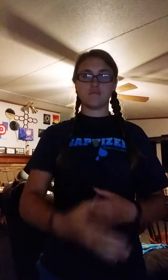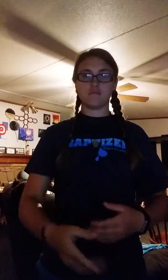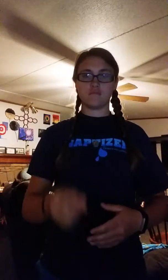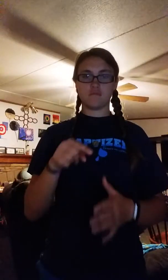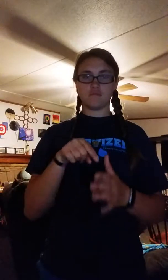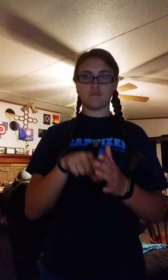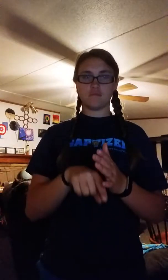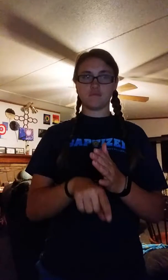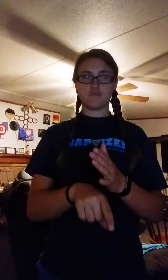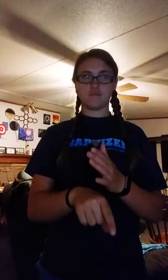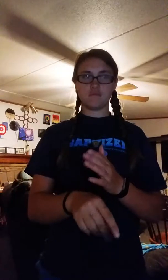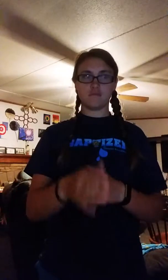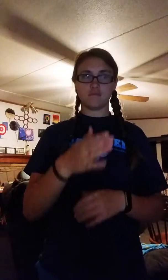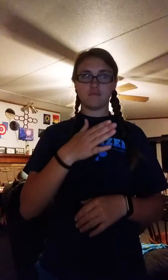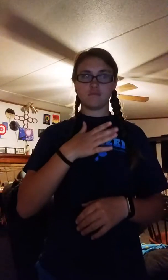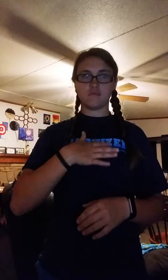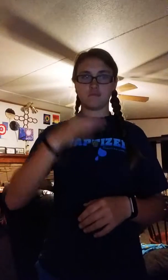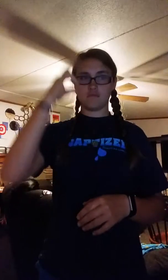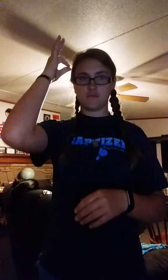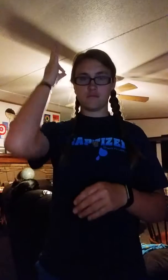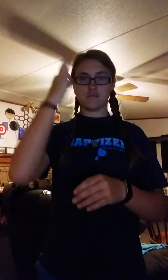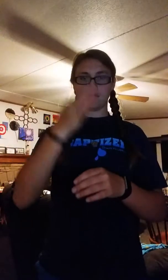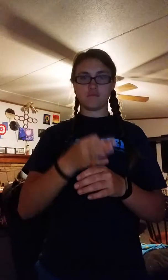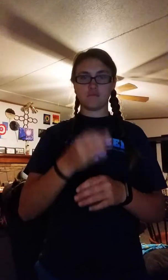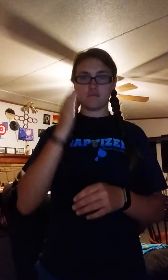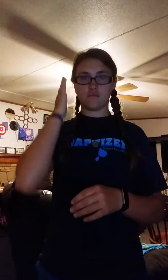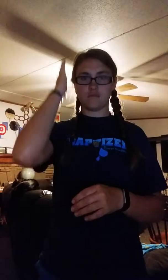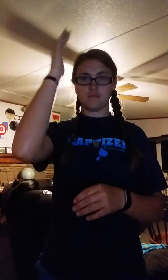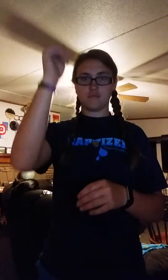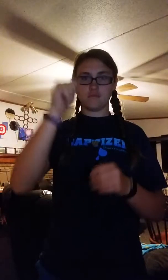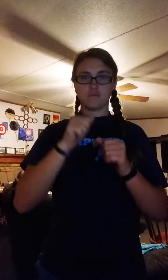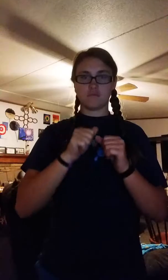deep My faith will stand